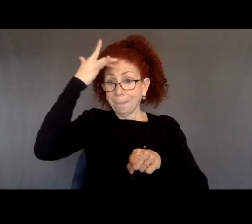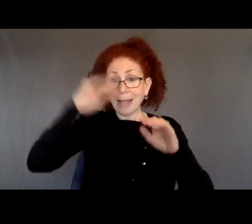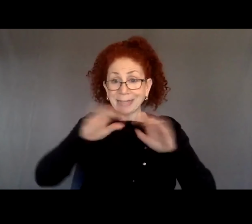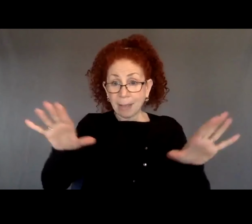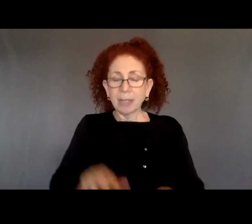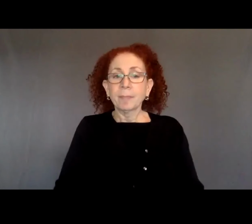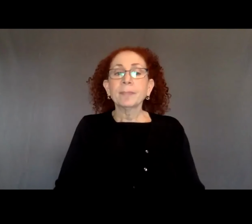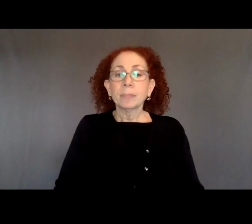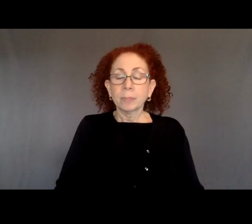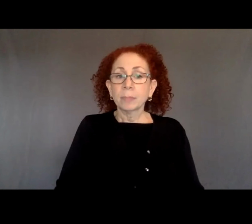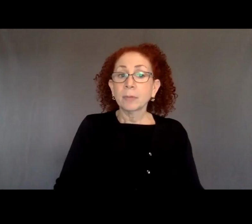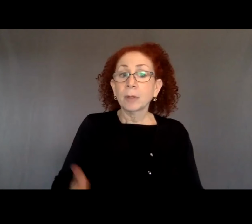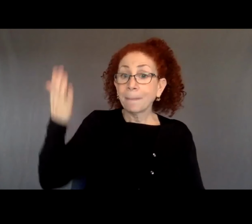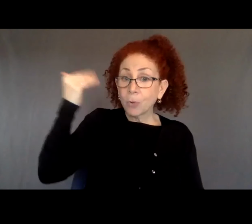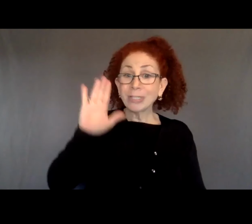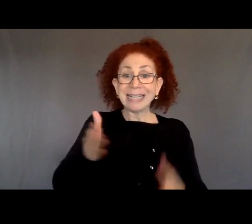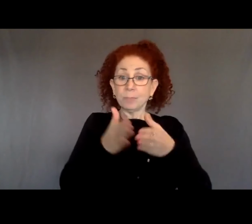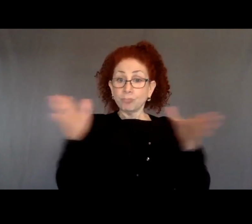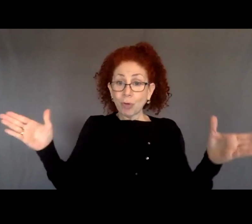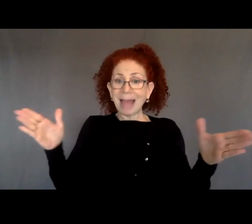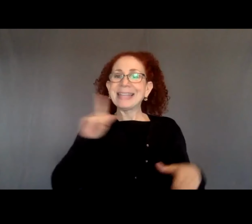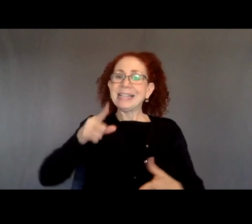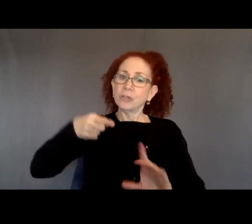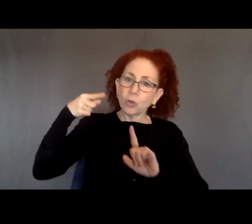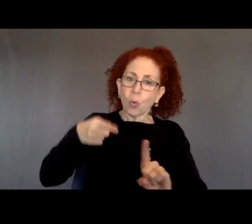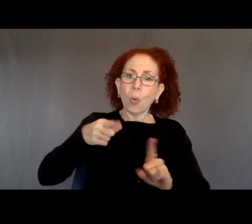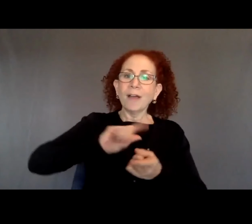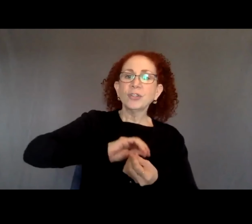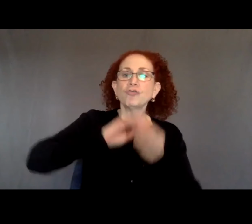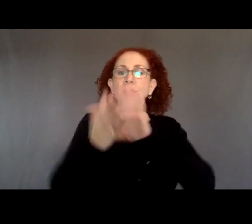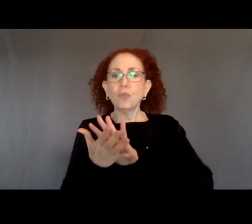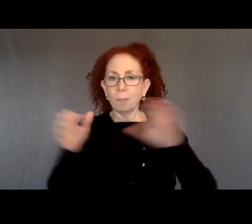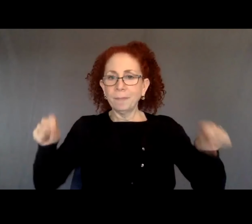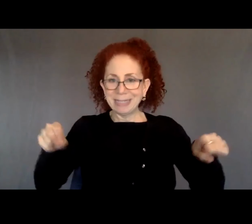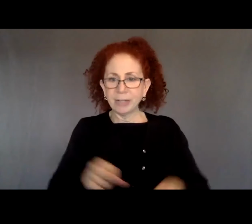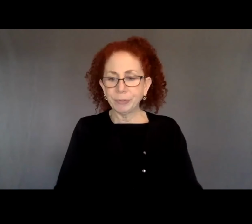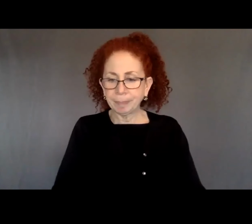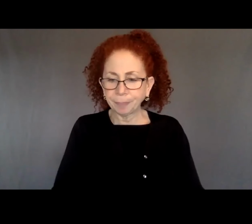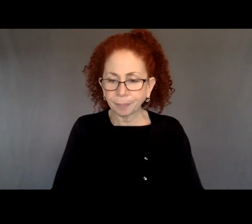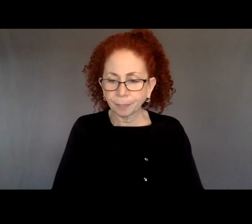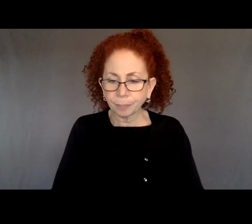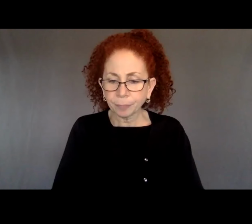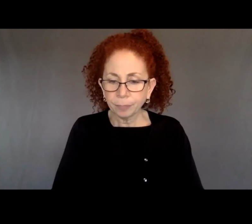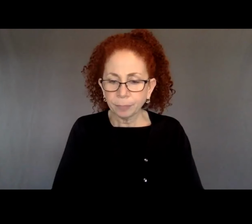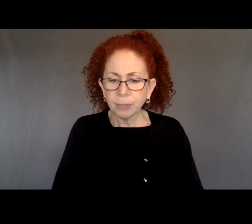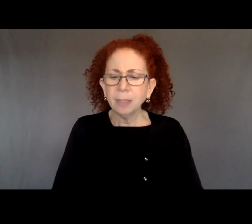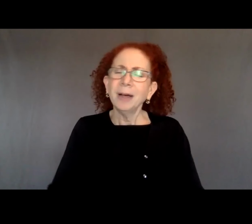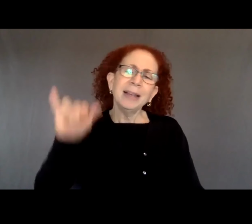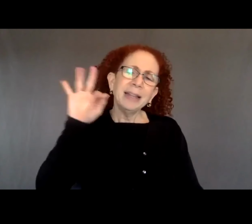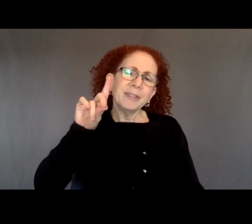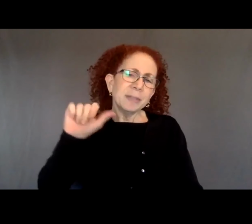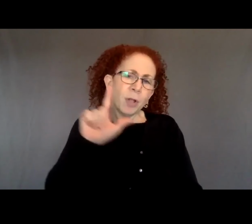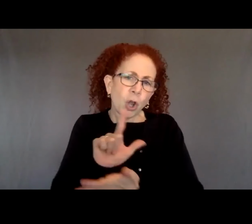breadth is the very core of its transformative potential. But what happens when disability law